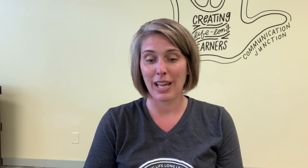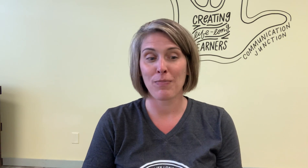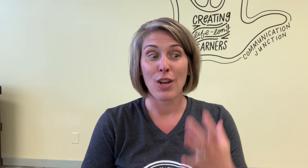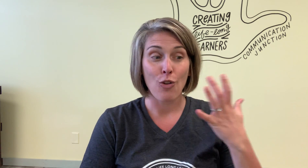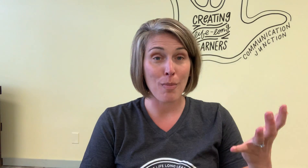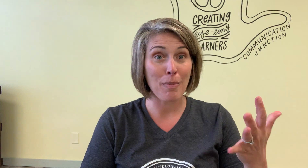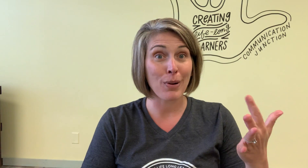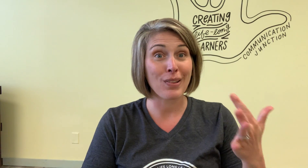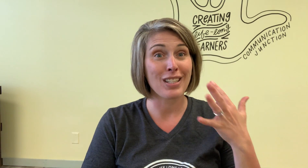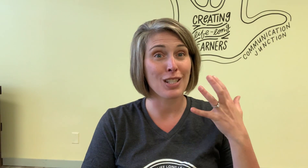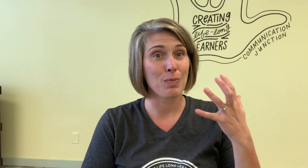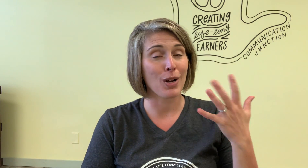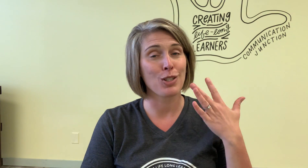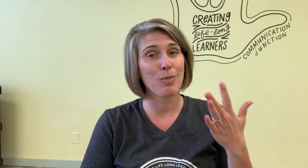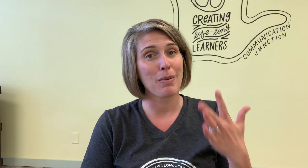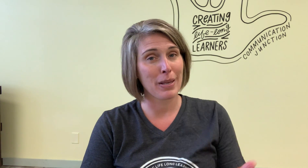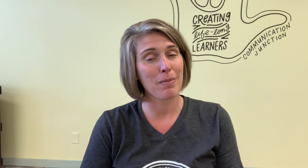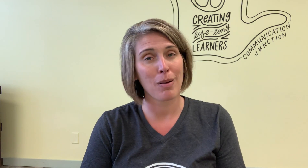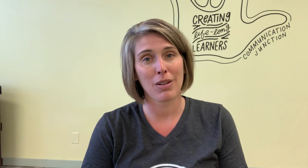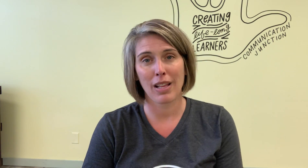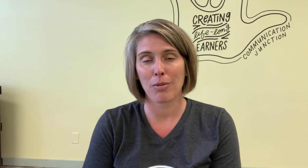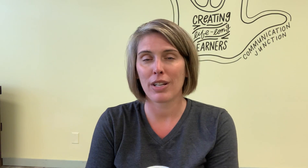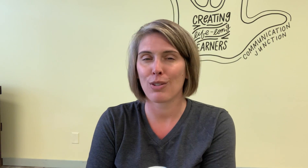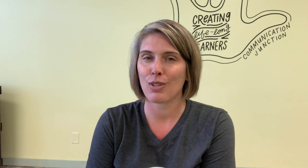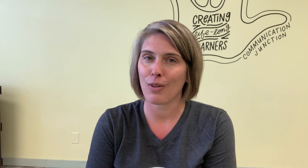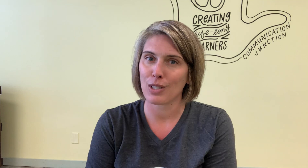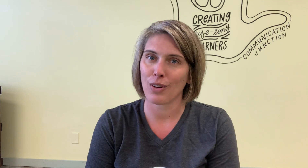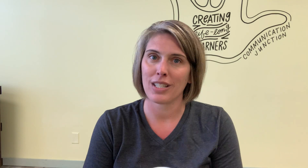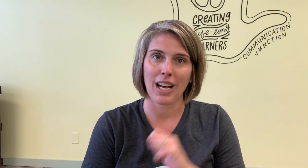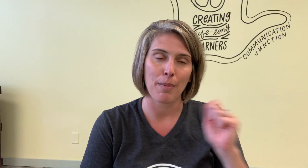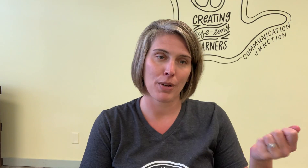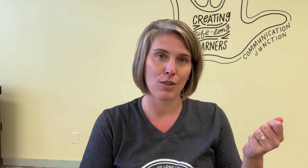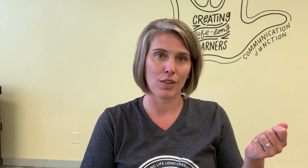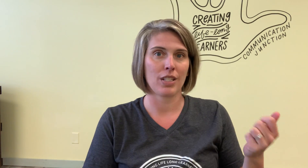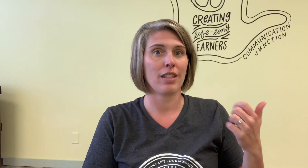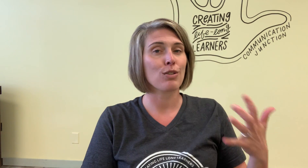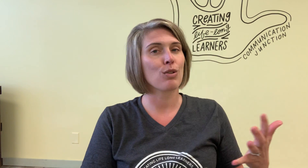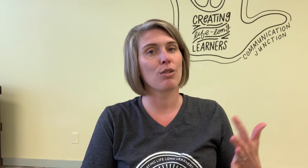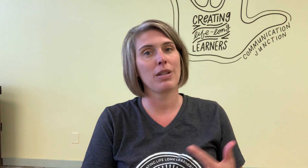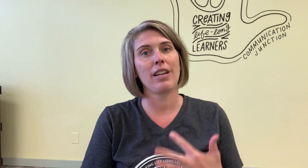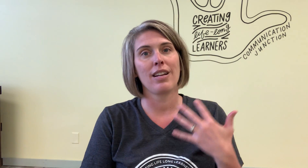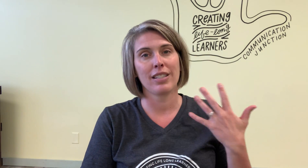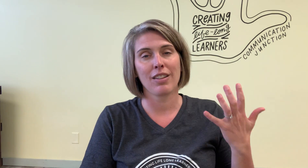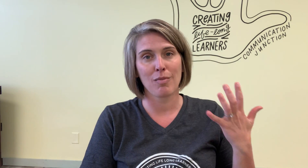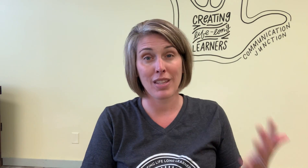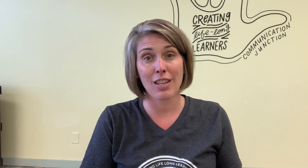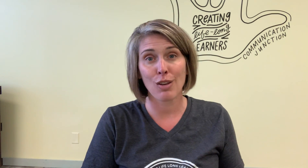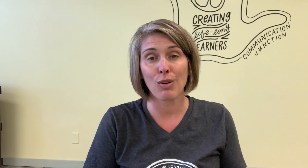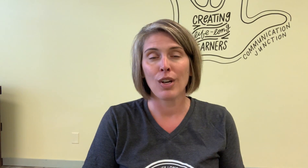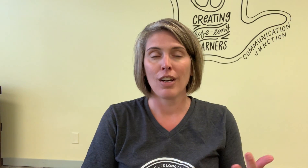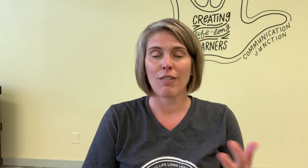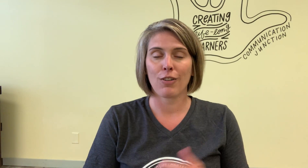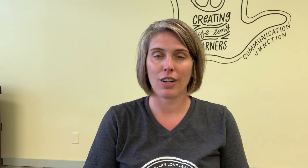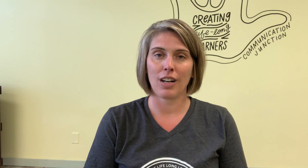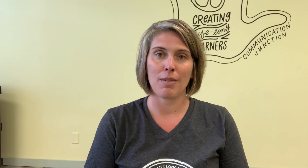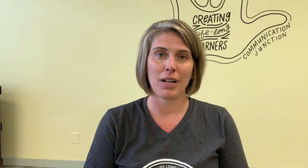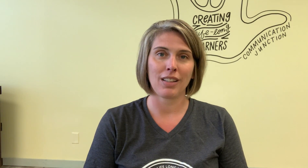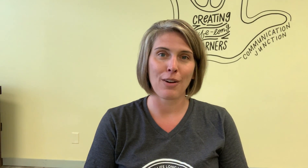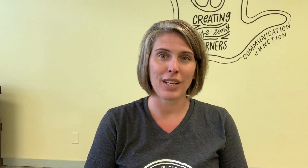Storytime. Remember, this is brought to you by Pekin Public Library, so it's always great to hop on over to their social media and tell them thank you for allowing us